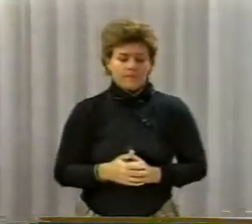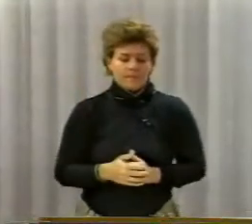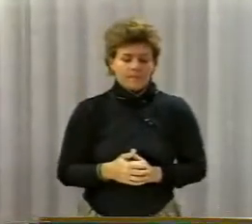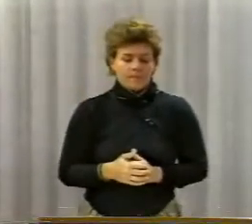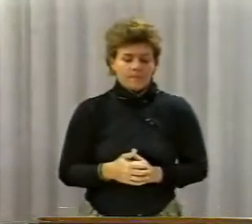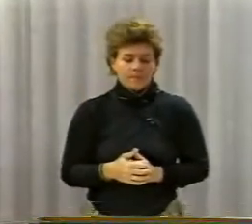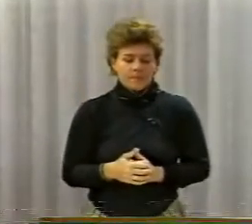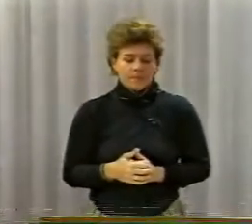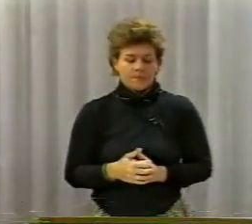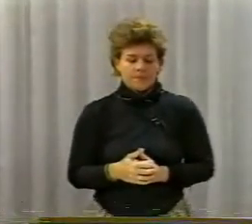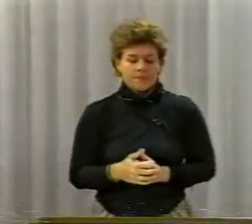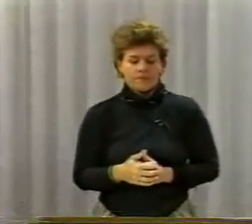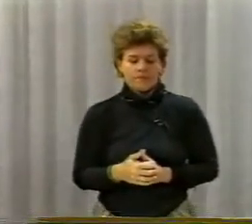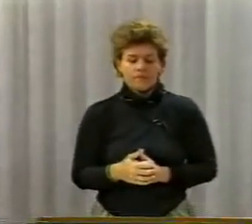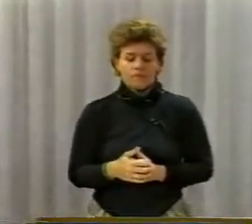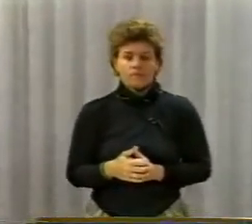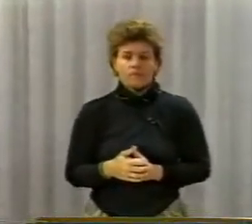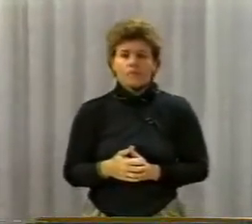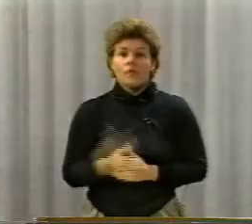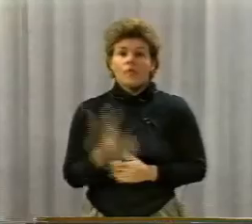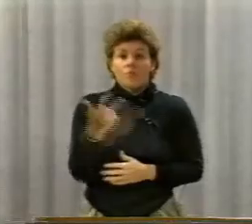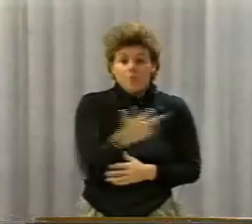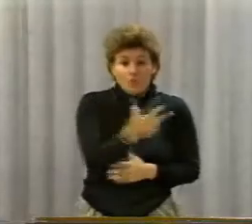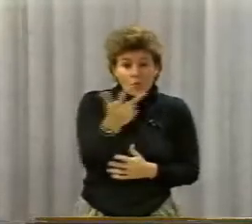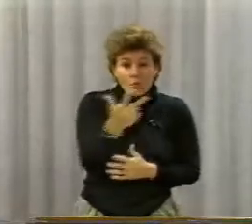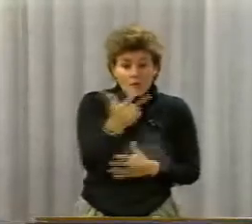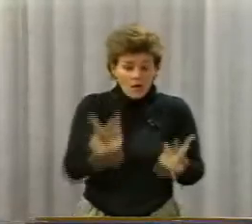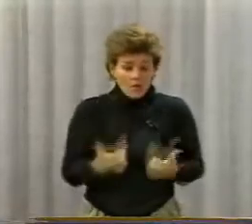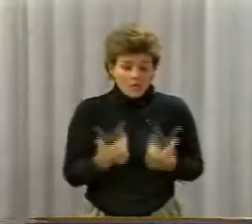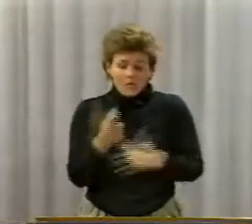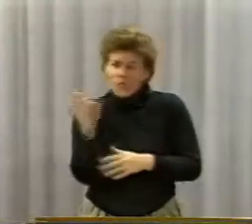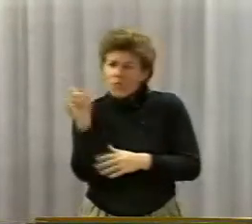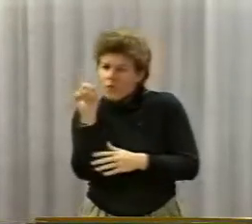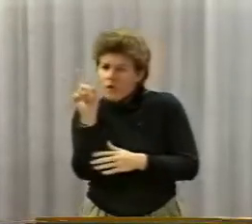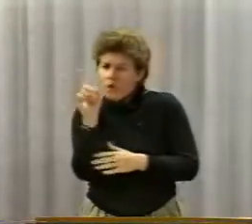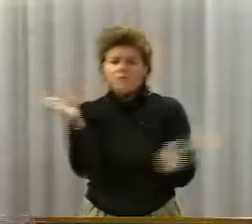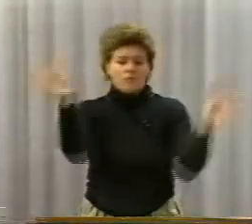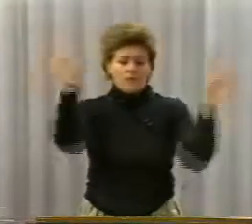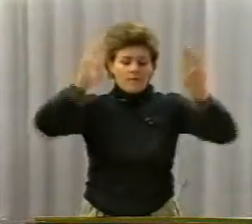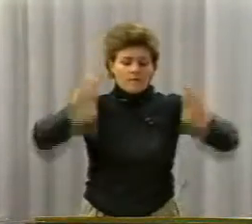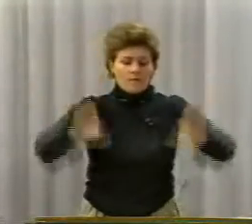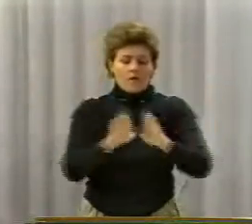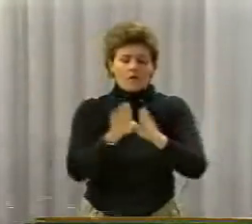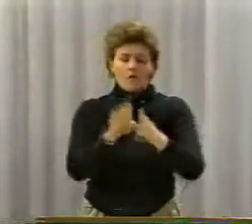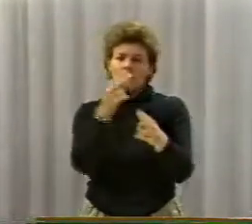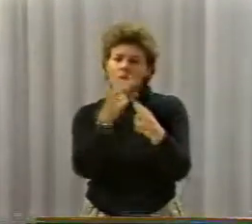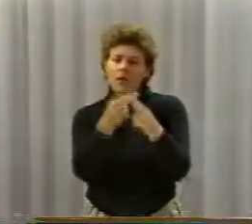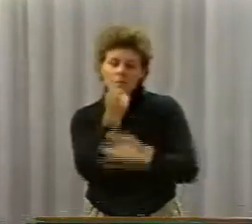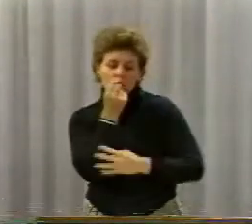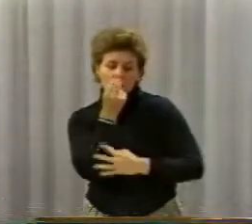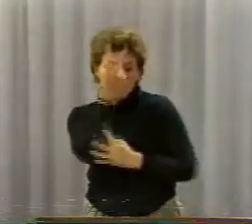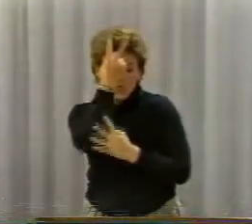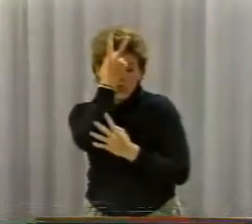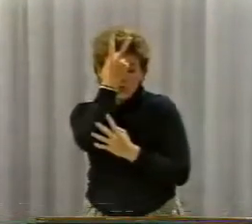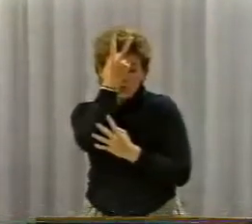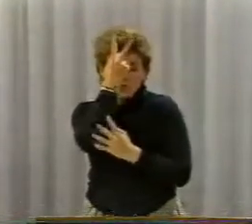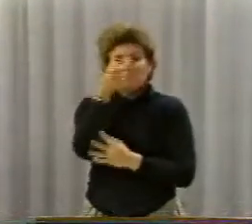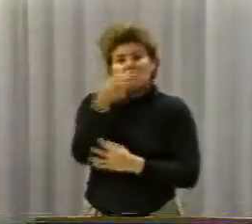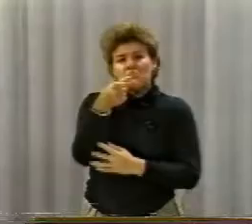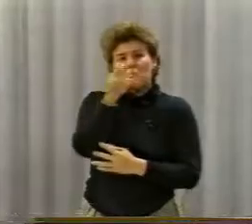American Sign Language. They lived in a valley, and the name of all 3 billy goats